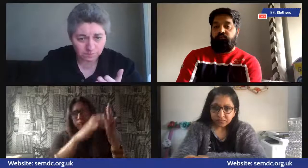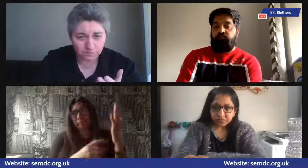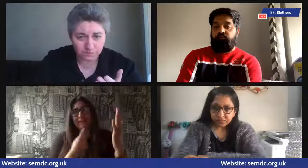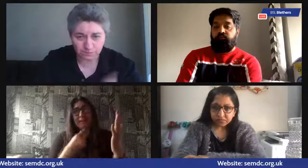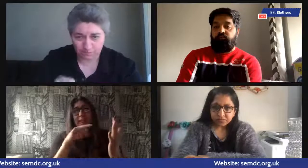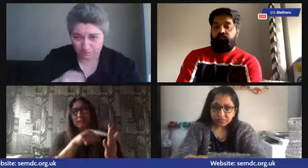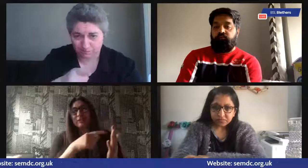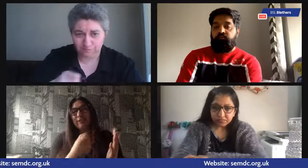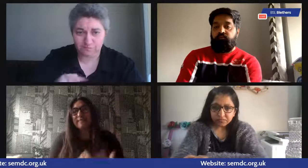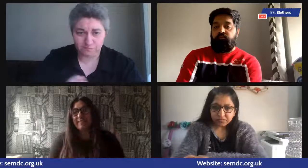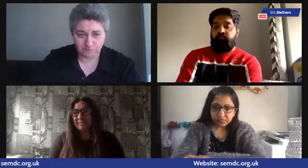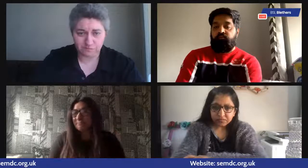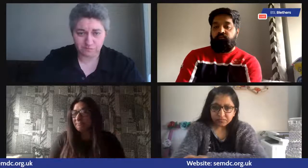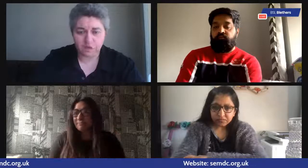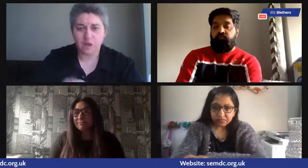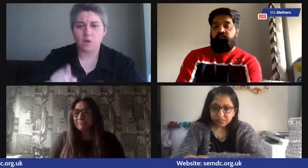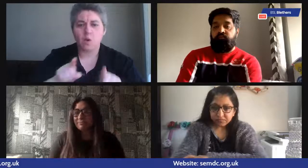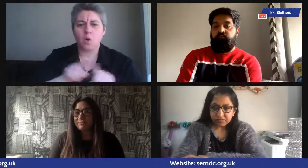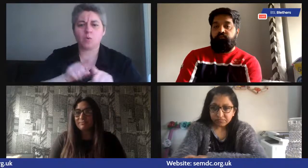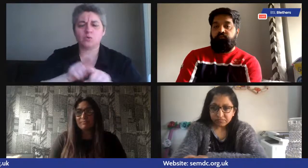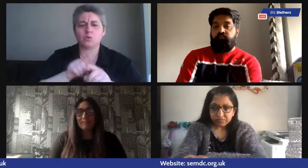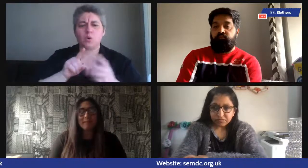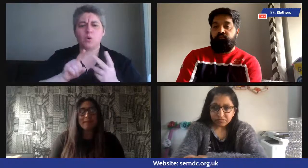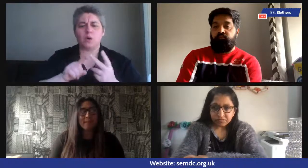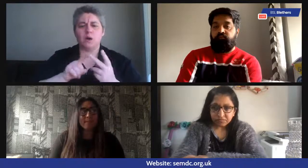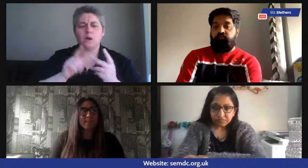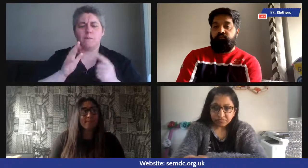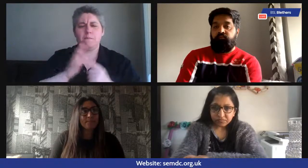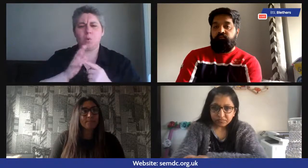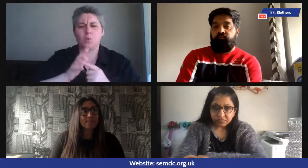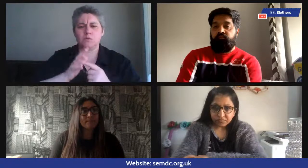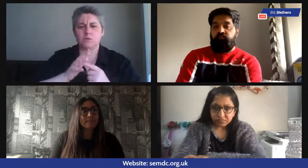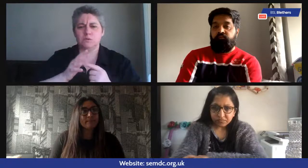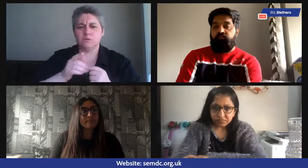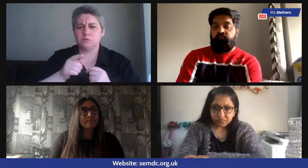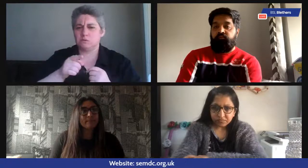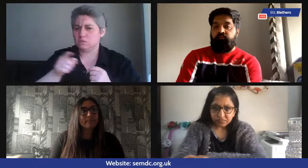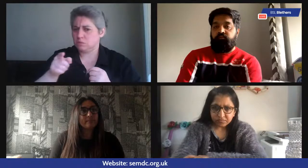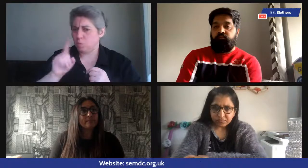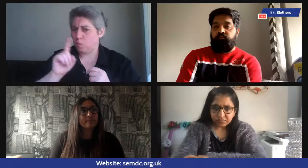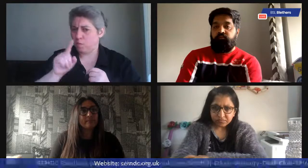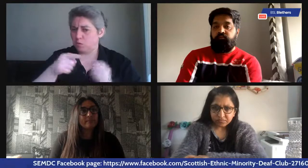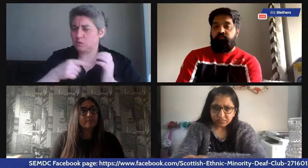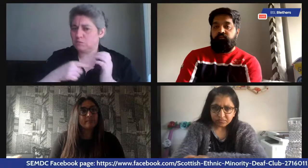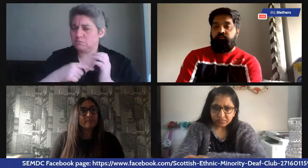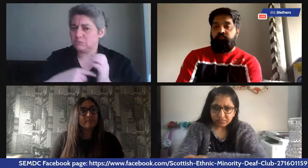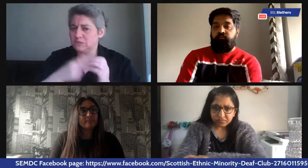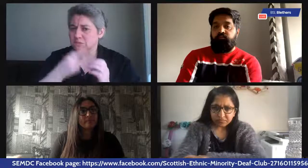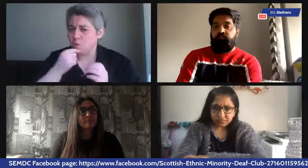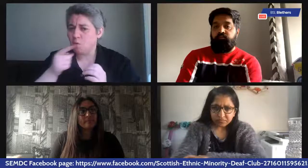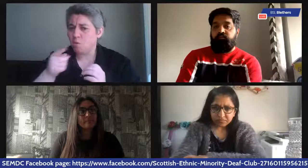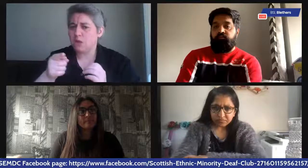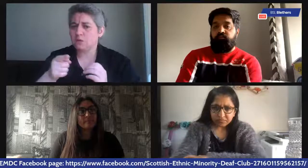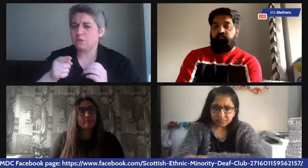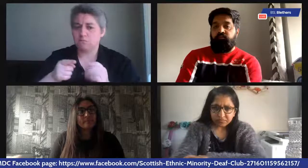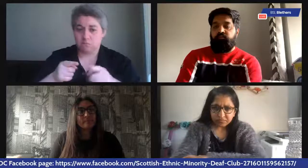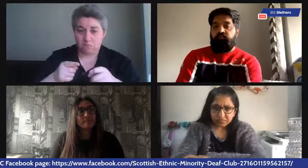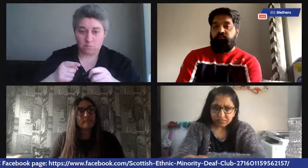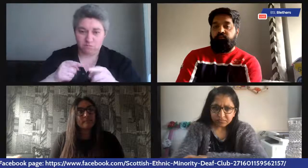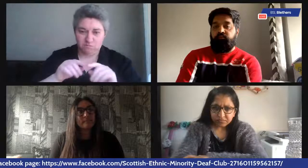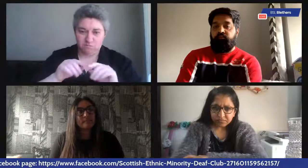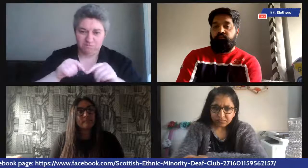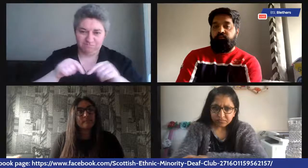and also we have a Facebook page as well. We do, but hopefully you'll know people out there and refer them on to us.